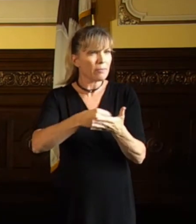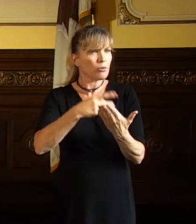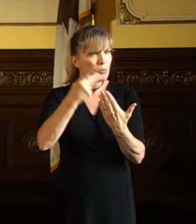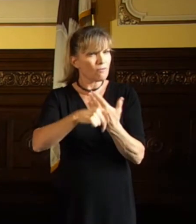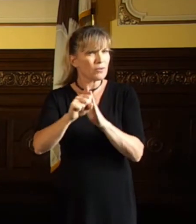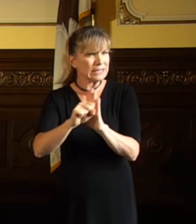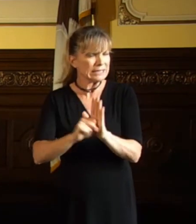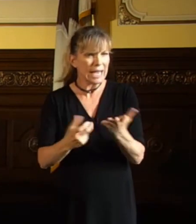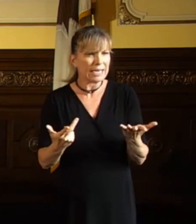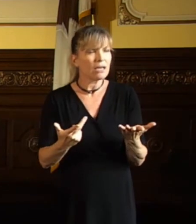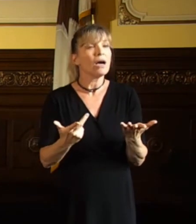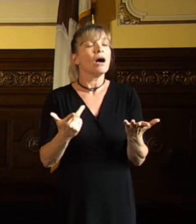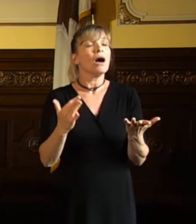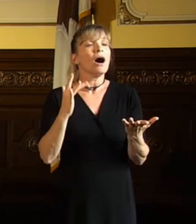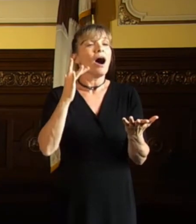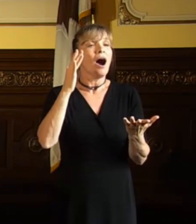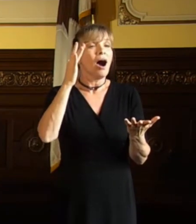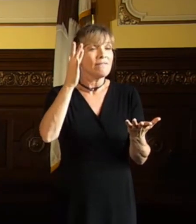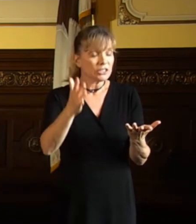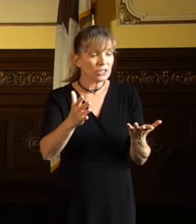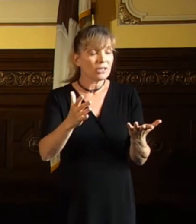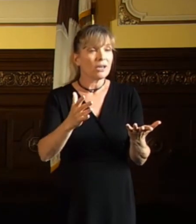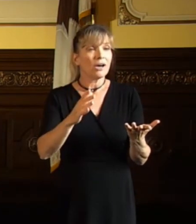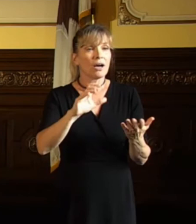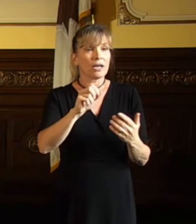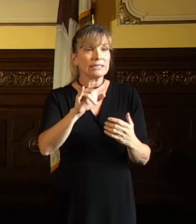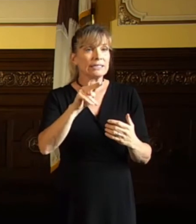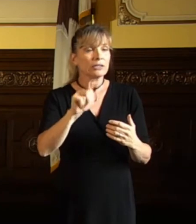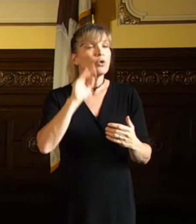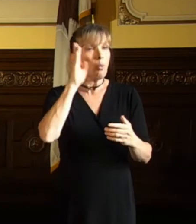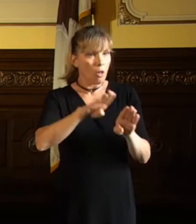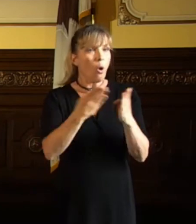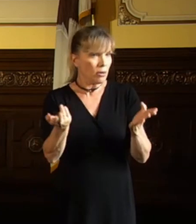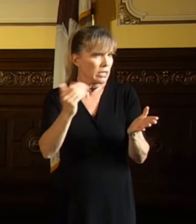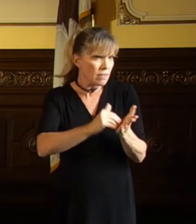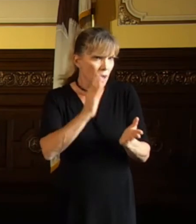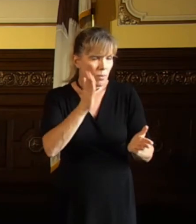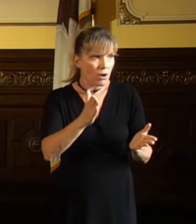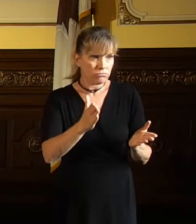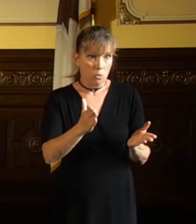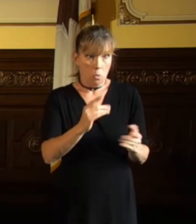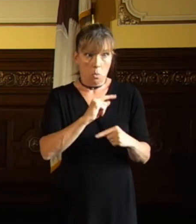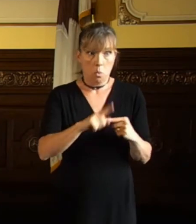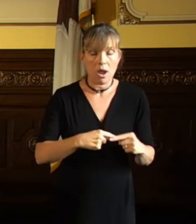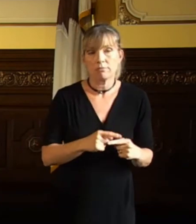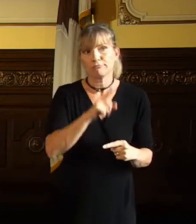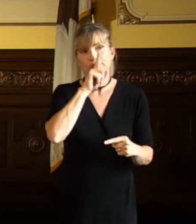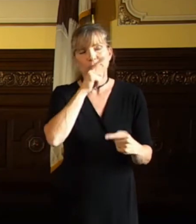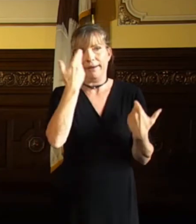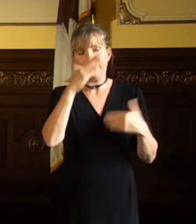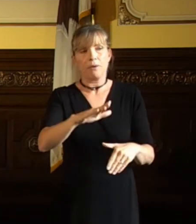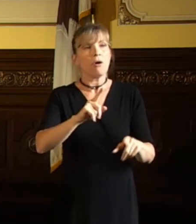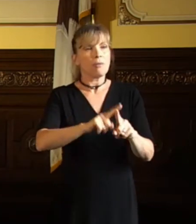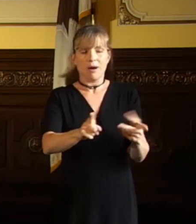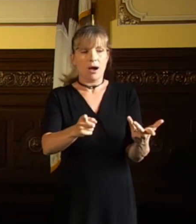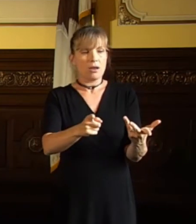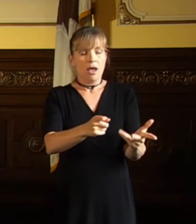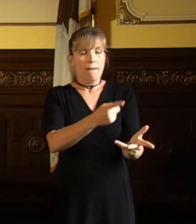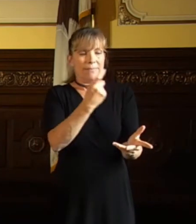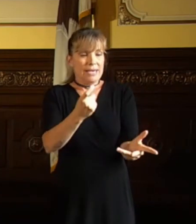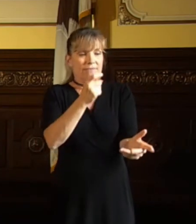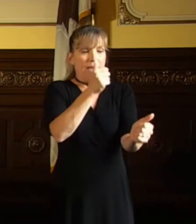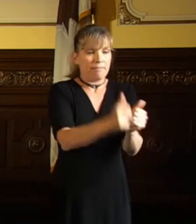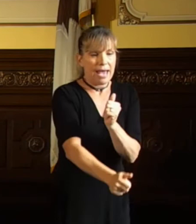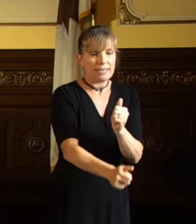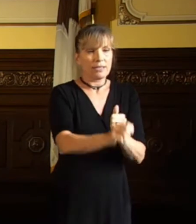state. Again, eventually casinos will reopen. I can't tell you exactly when, but just by passing that